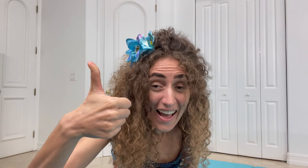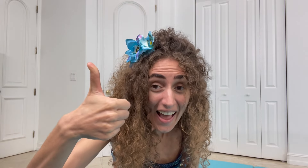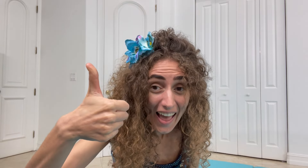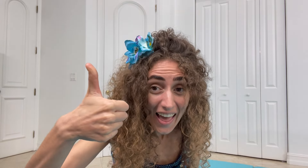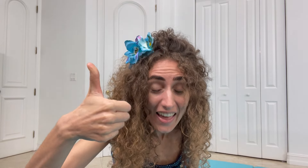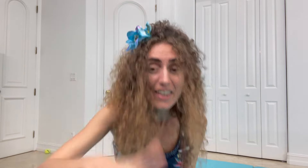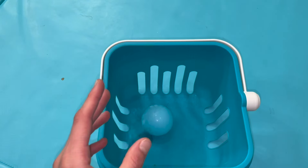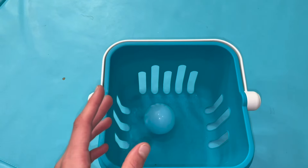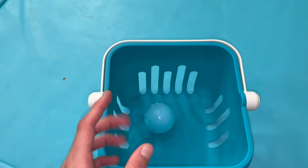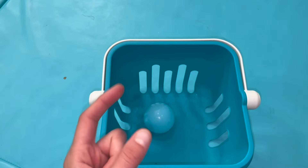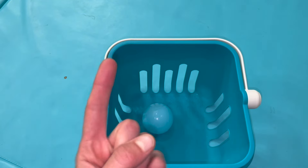7, 8, 9, 10.